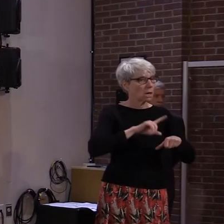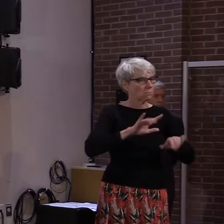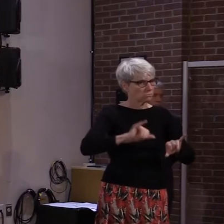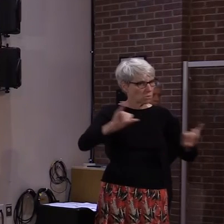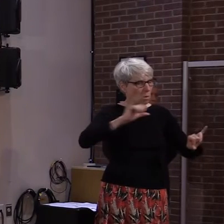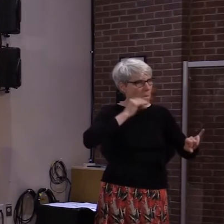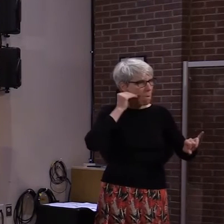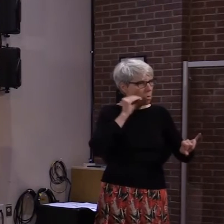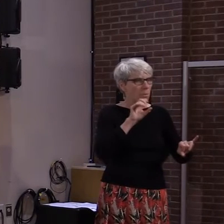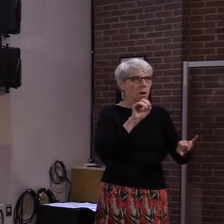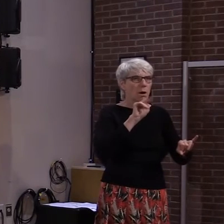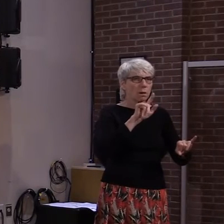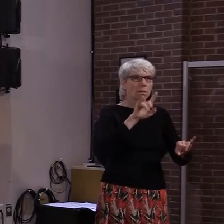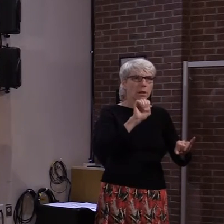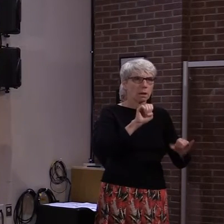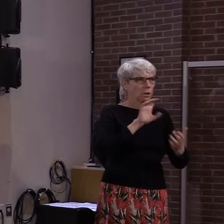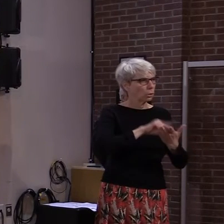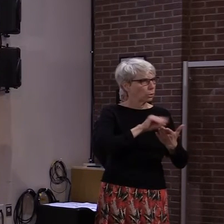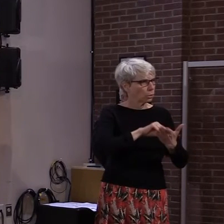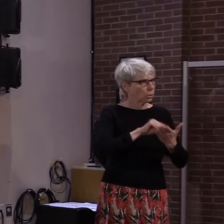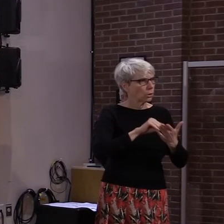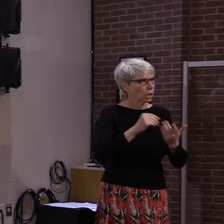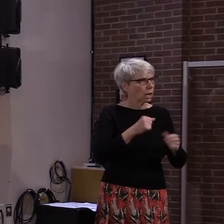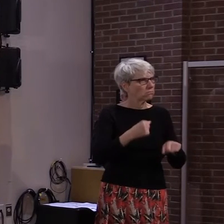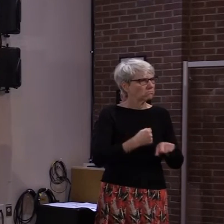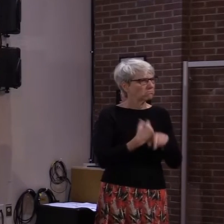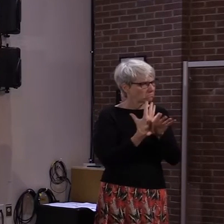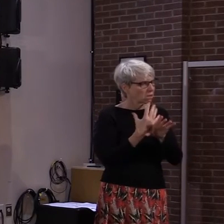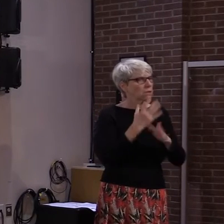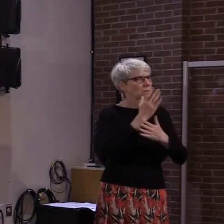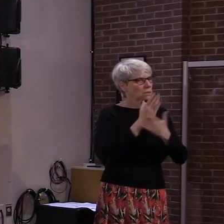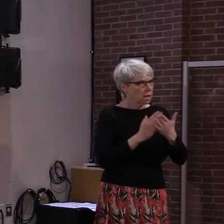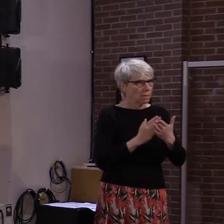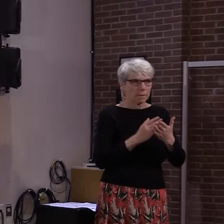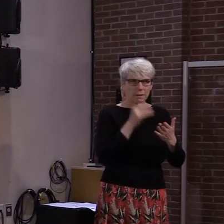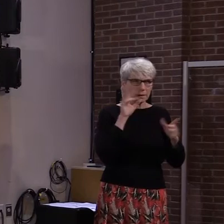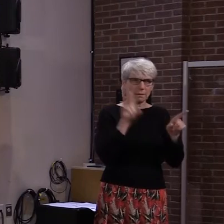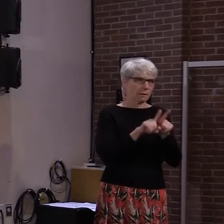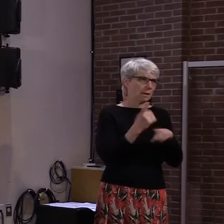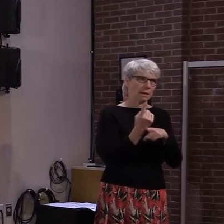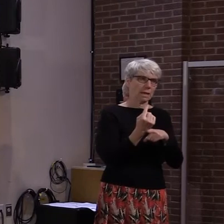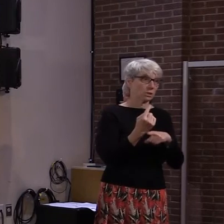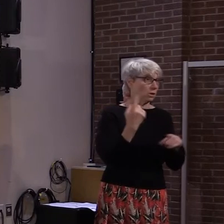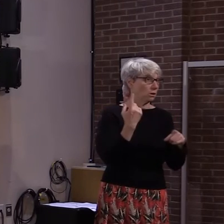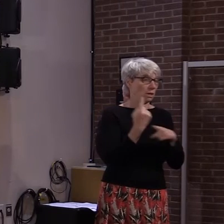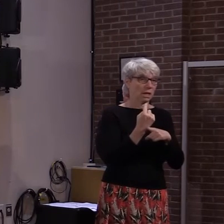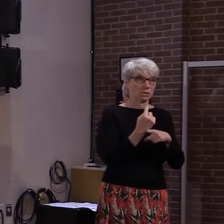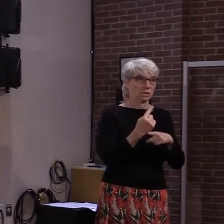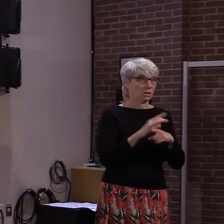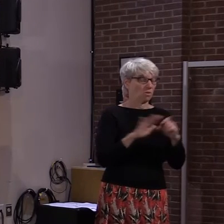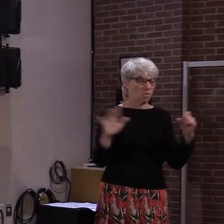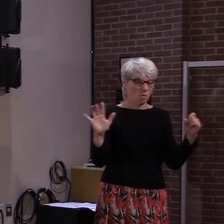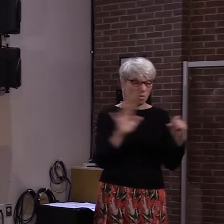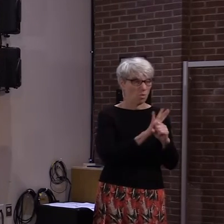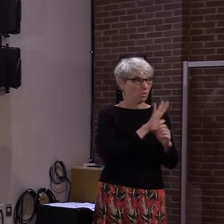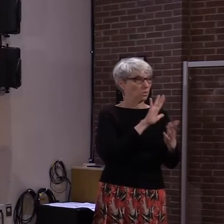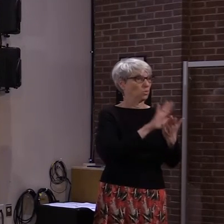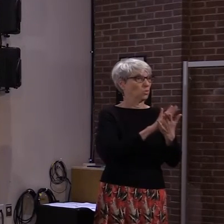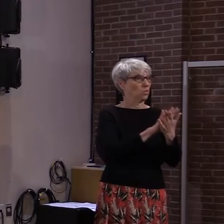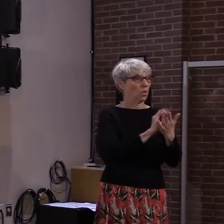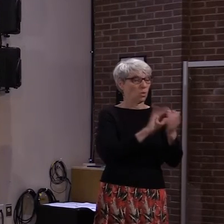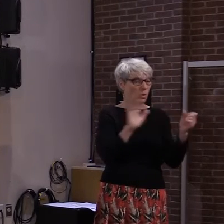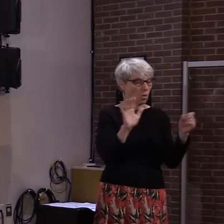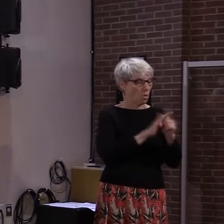flexibility built into the current regulations, but it's not what we saw last year. Last year, I think it was more like whole school or whole grade hybrid